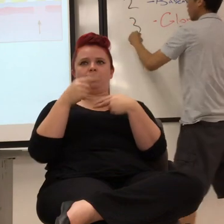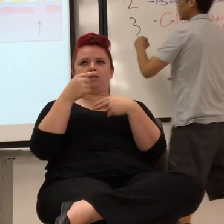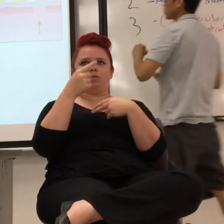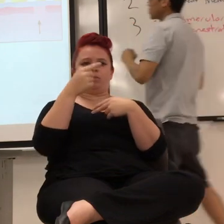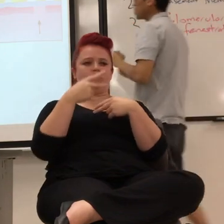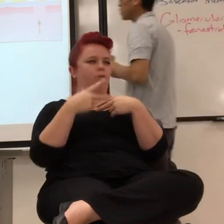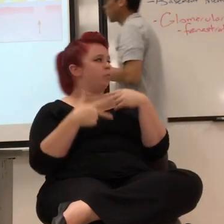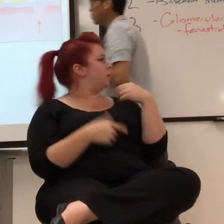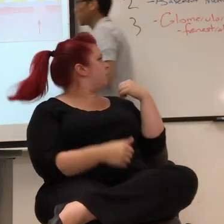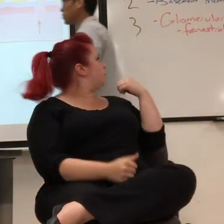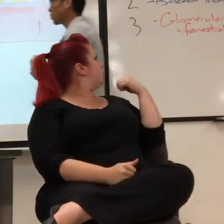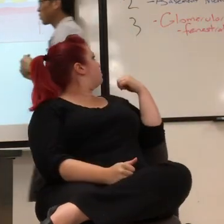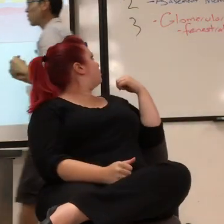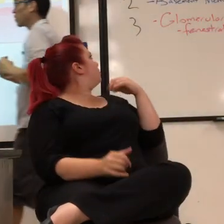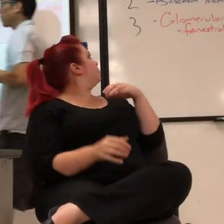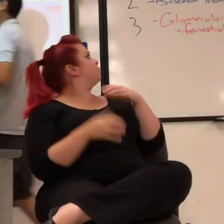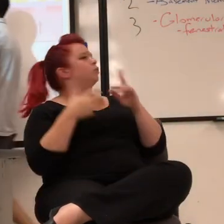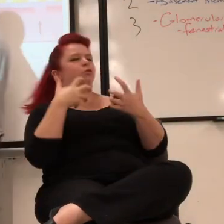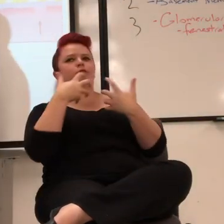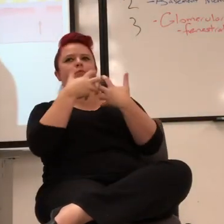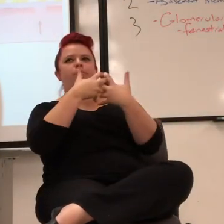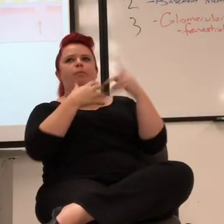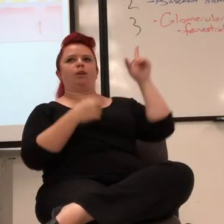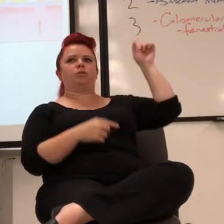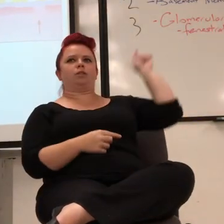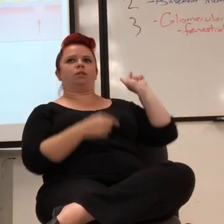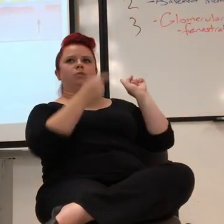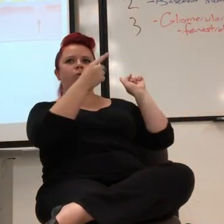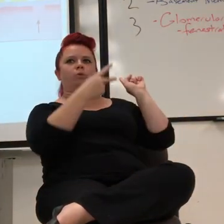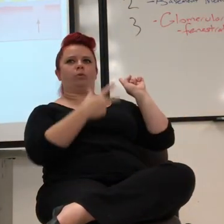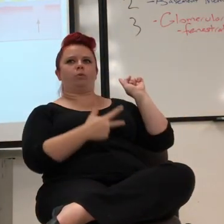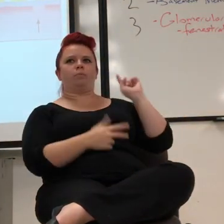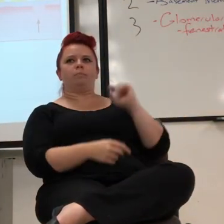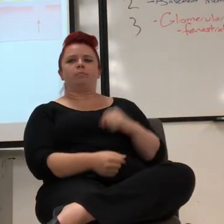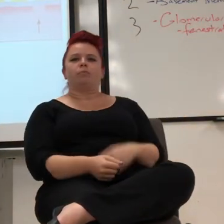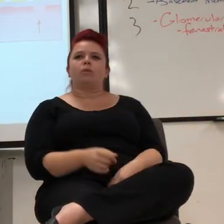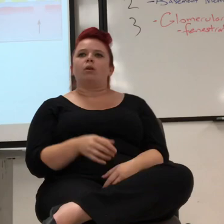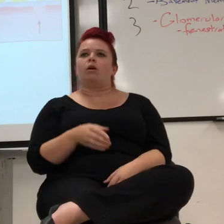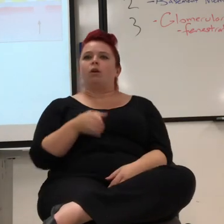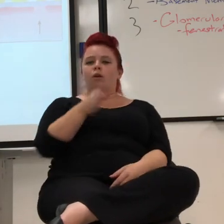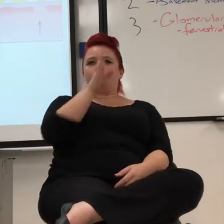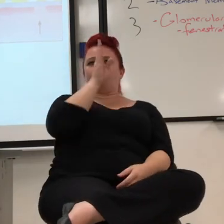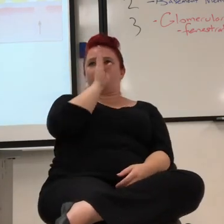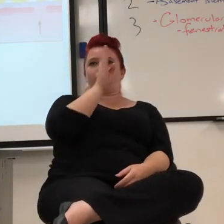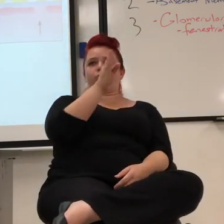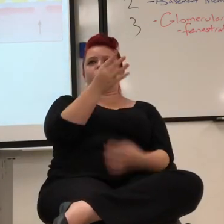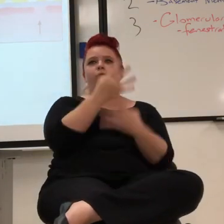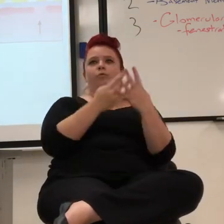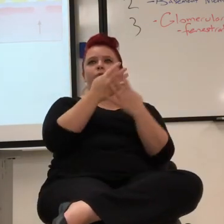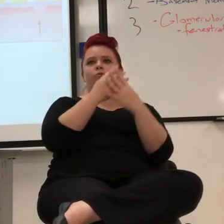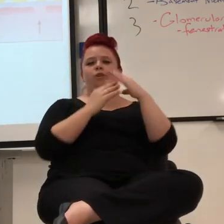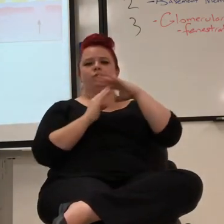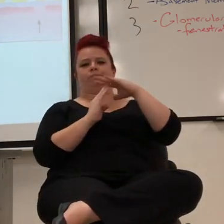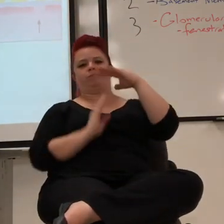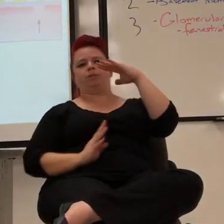1, 2, 3 here, you know, so you're clear. The direction of filtration is up on the slide.